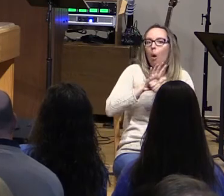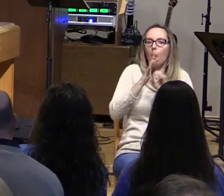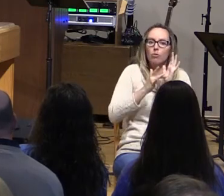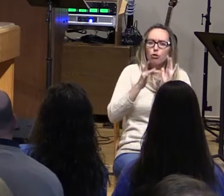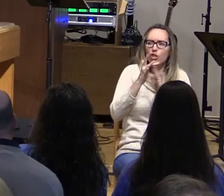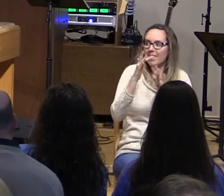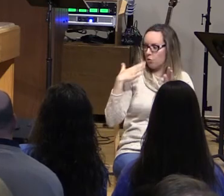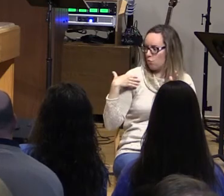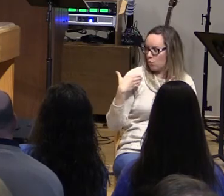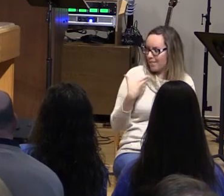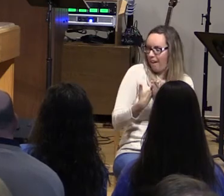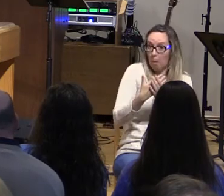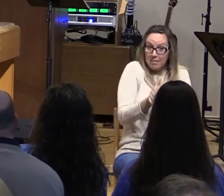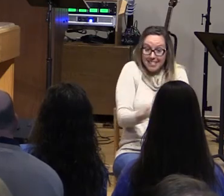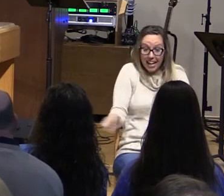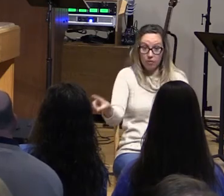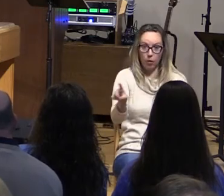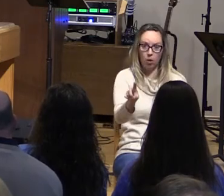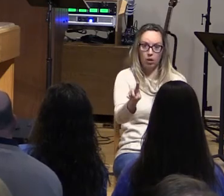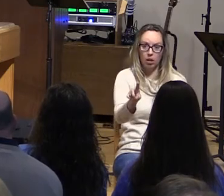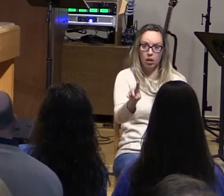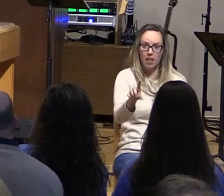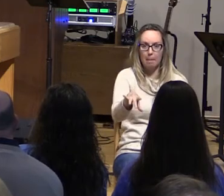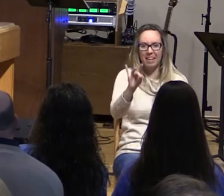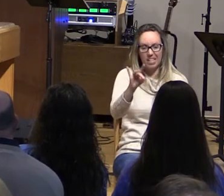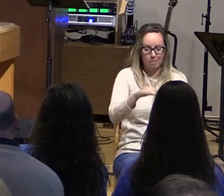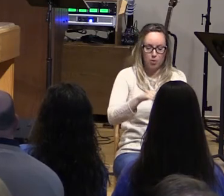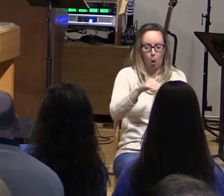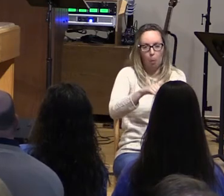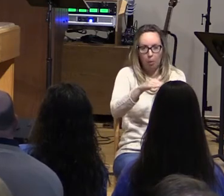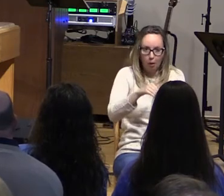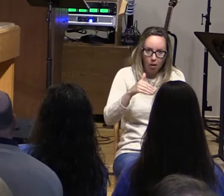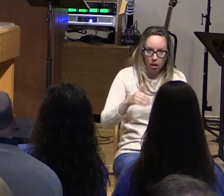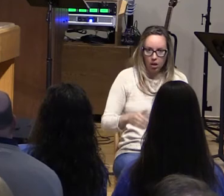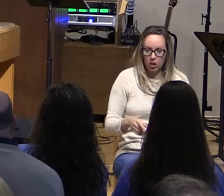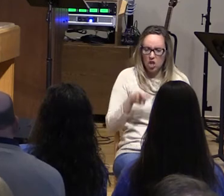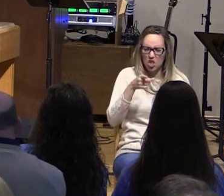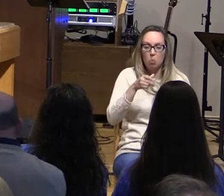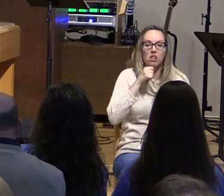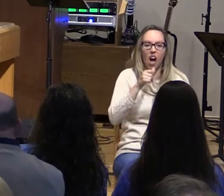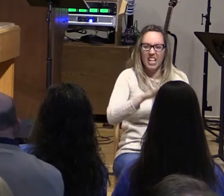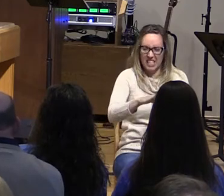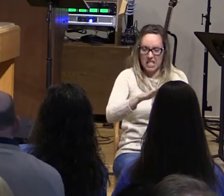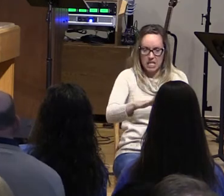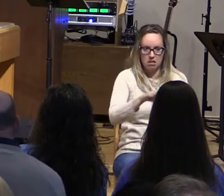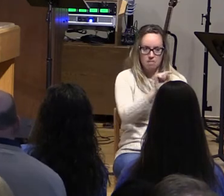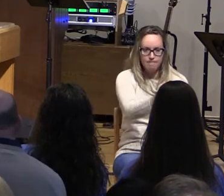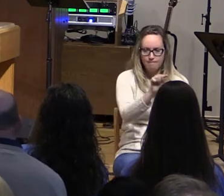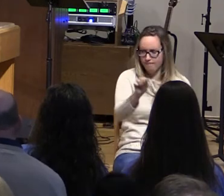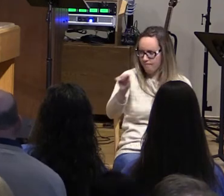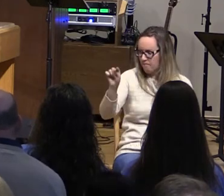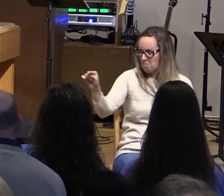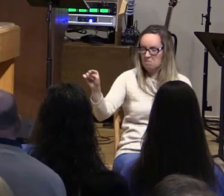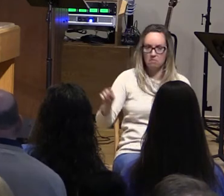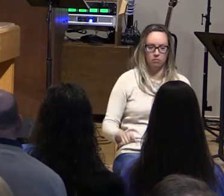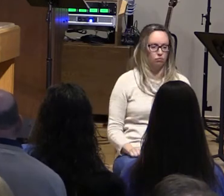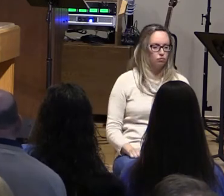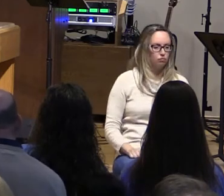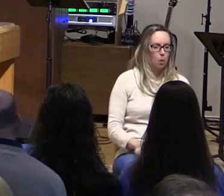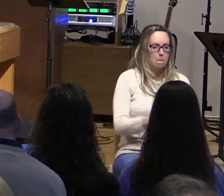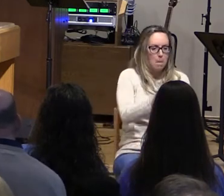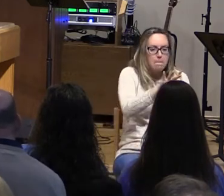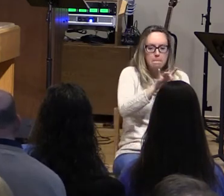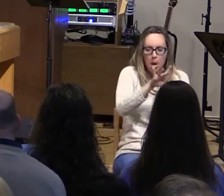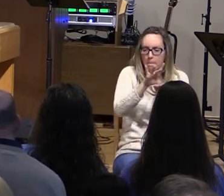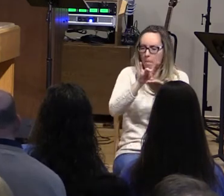who was going to come and deliver them, and they picked up the soap. And they said, you're not clean enough. You're not worthy